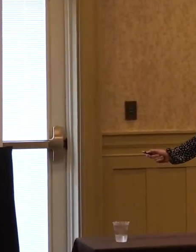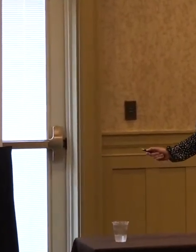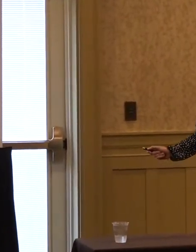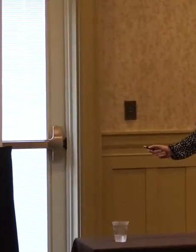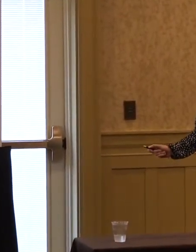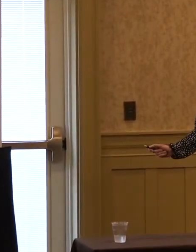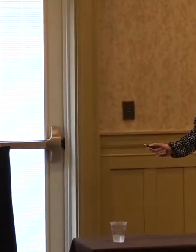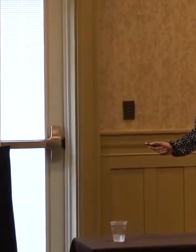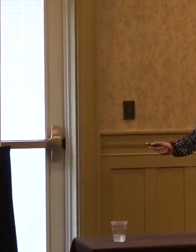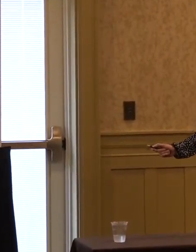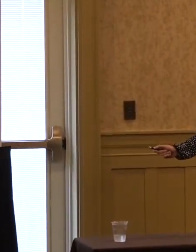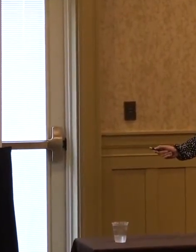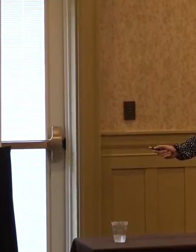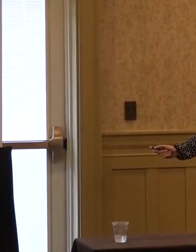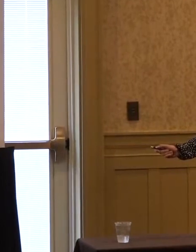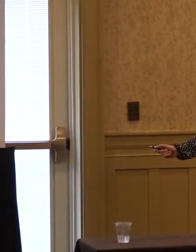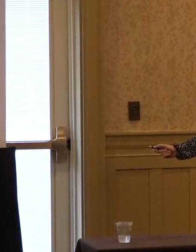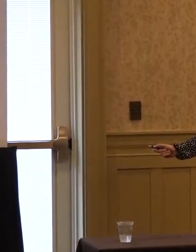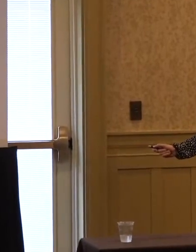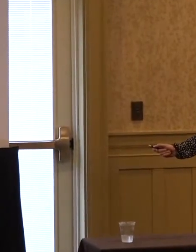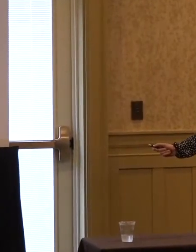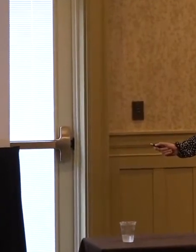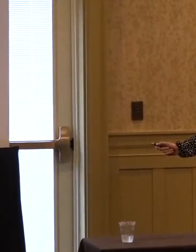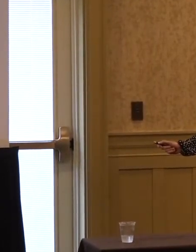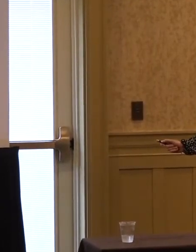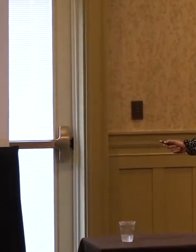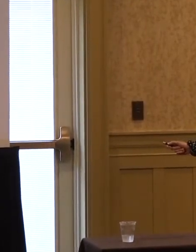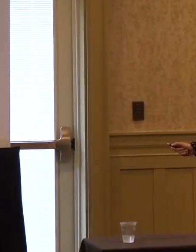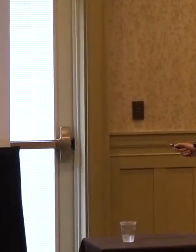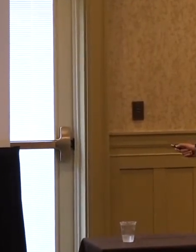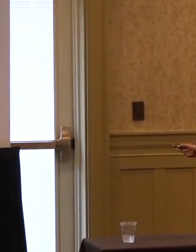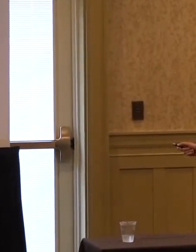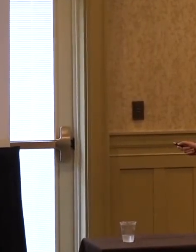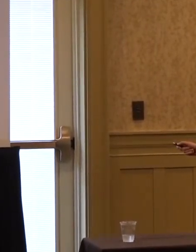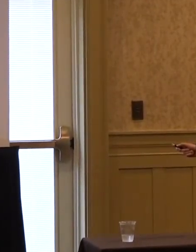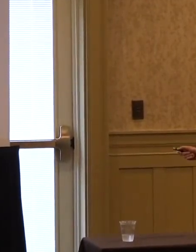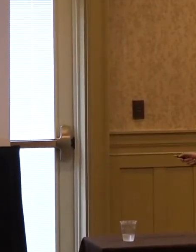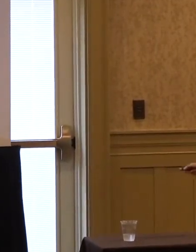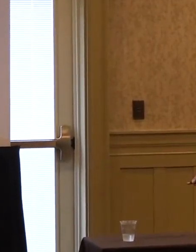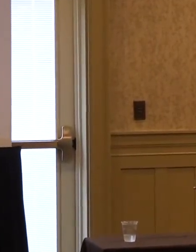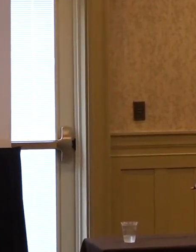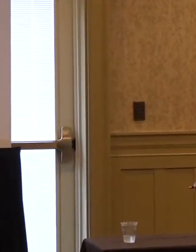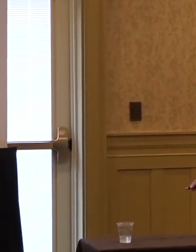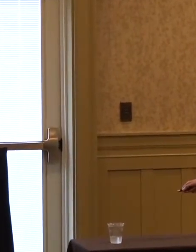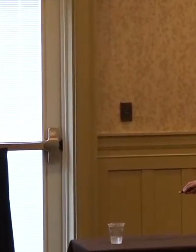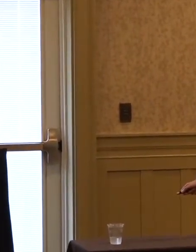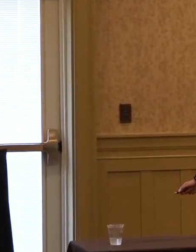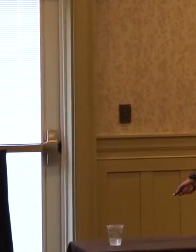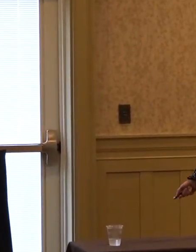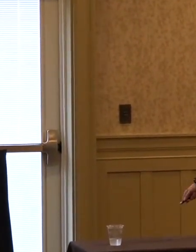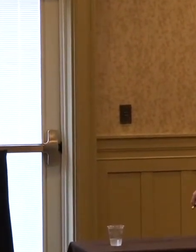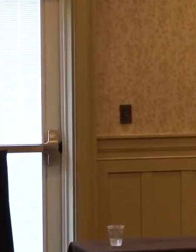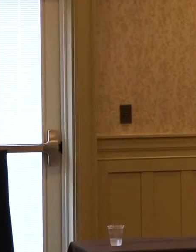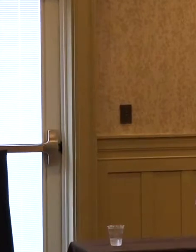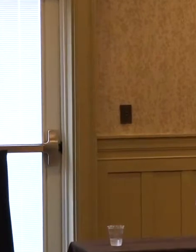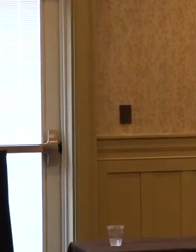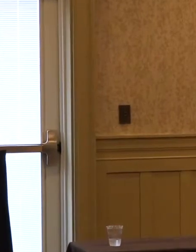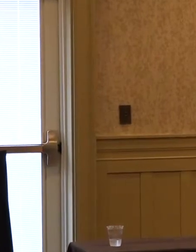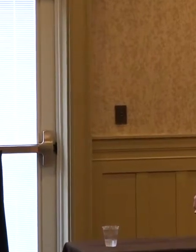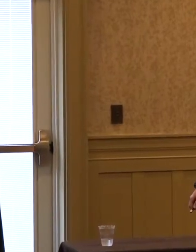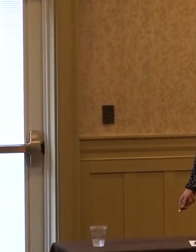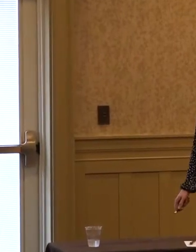right? Yeah, that's at the DEA, yeah. Same as Robitussin. Robitussin AC. Or Which has Lyrica.